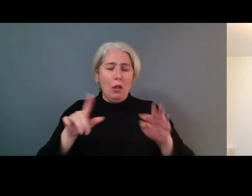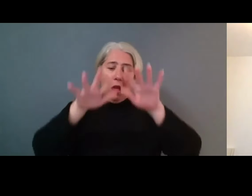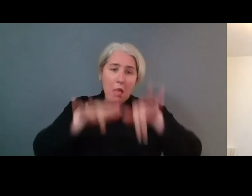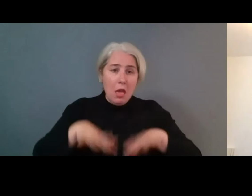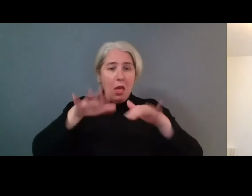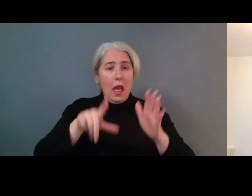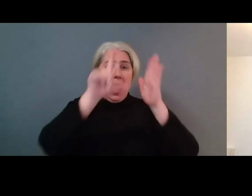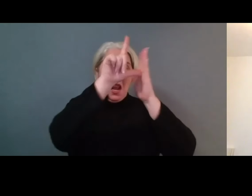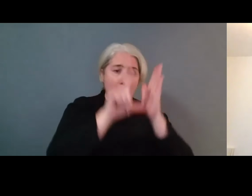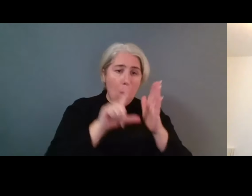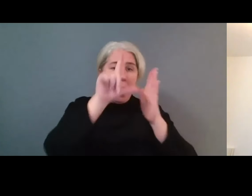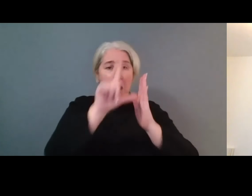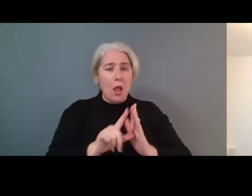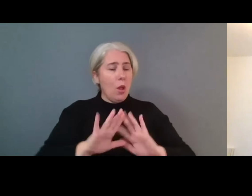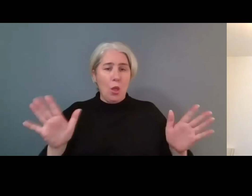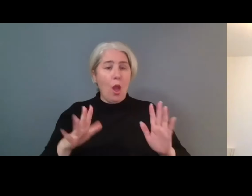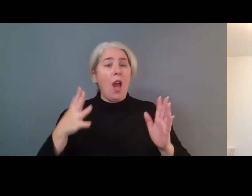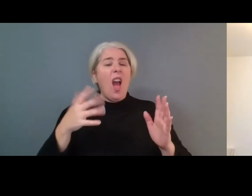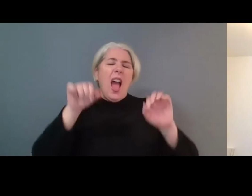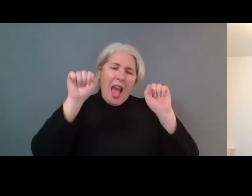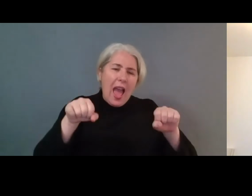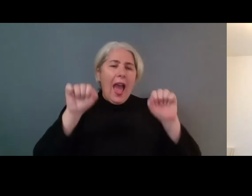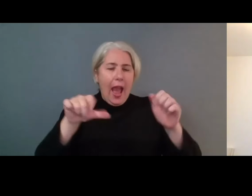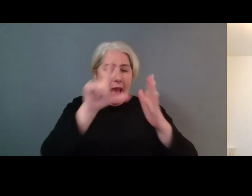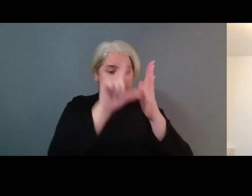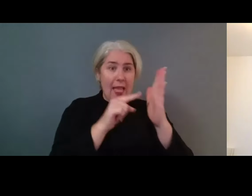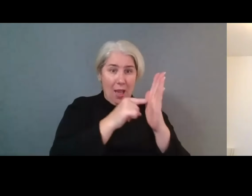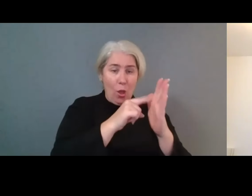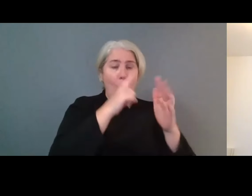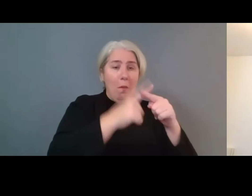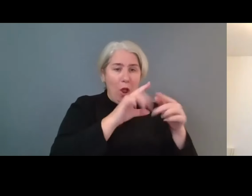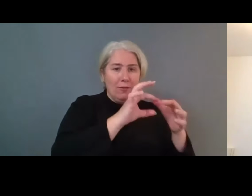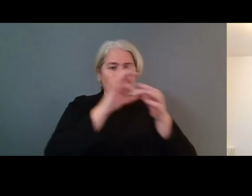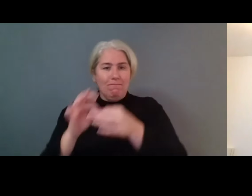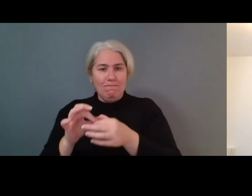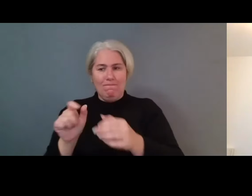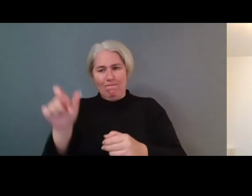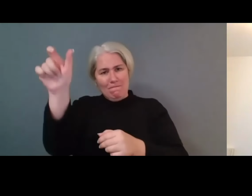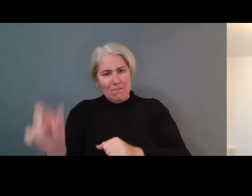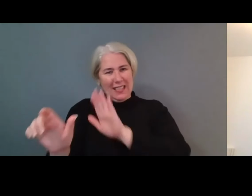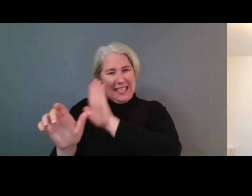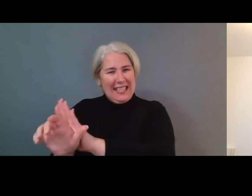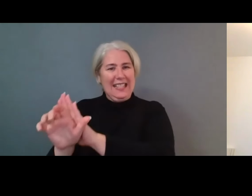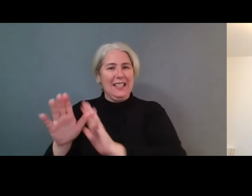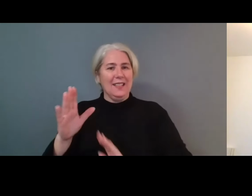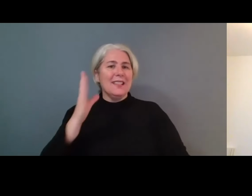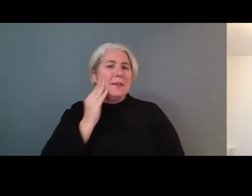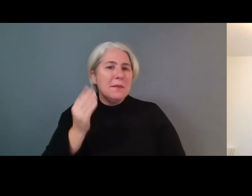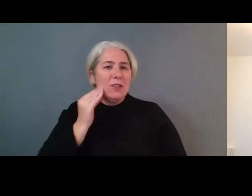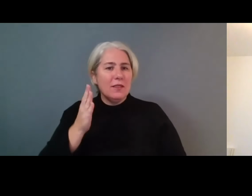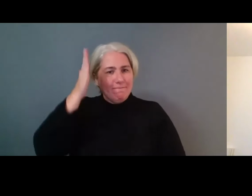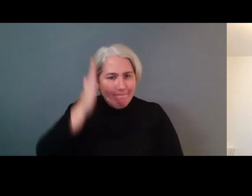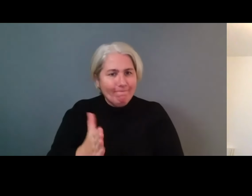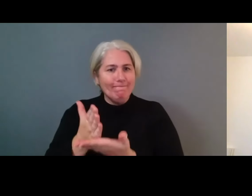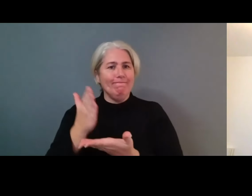needs to be substantiated. It needs to be grounded in the experiences of persons with disabilities and how